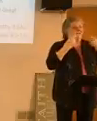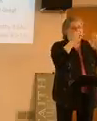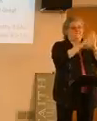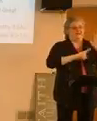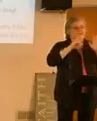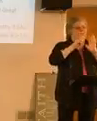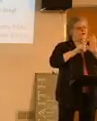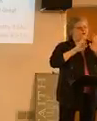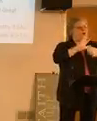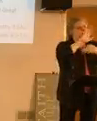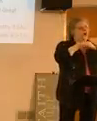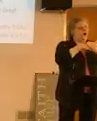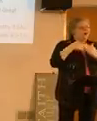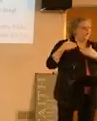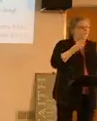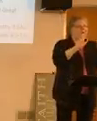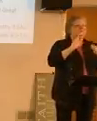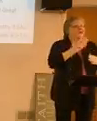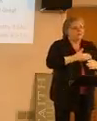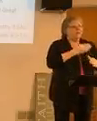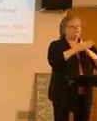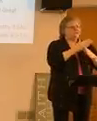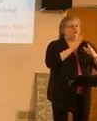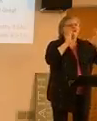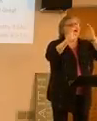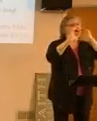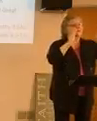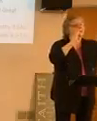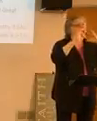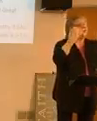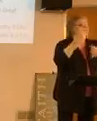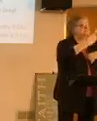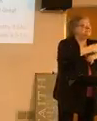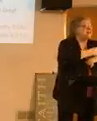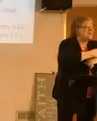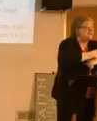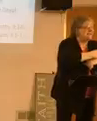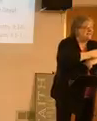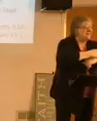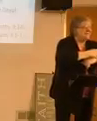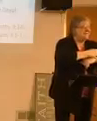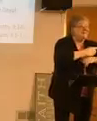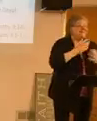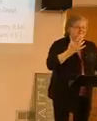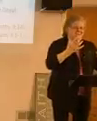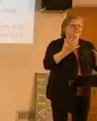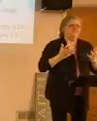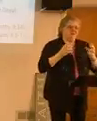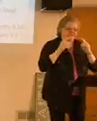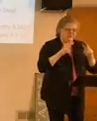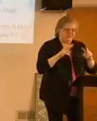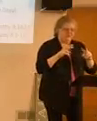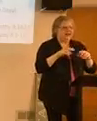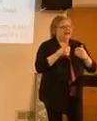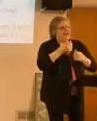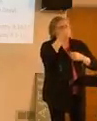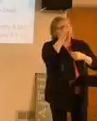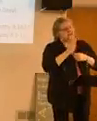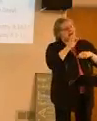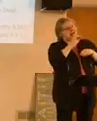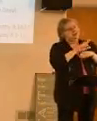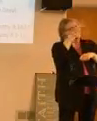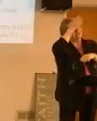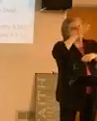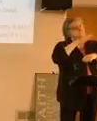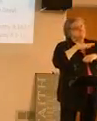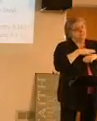all the ways that we can share and communicate. And so today we want to look at how God used a